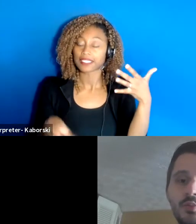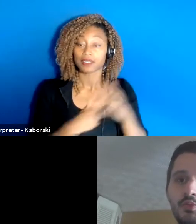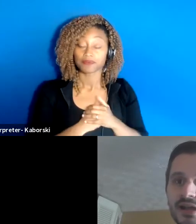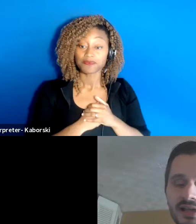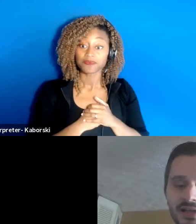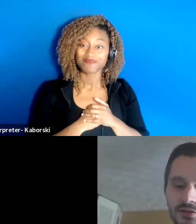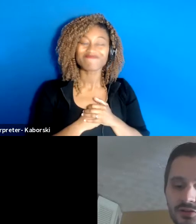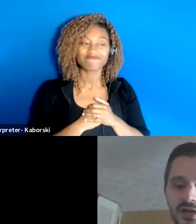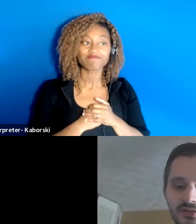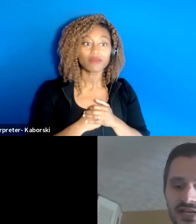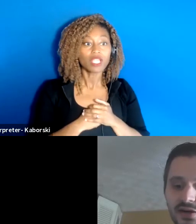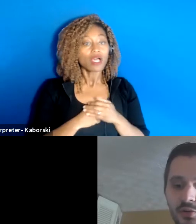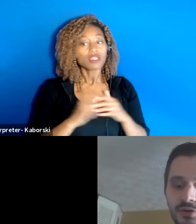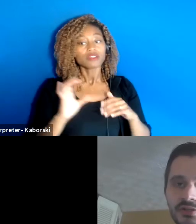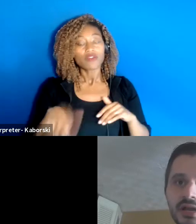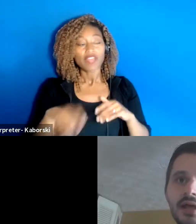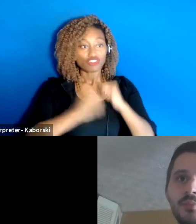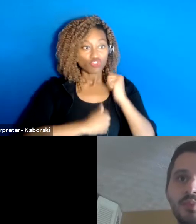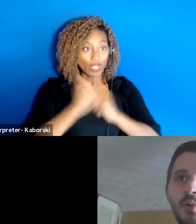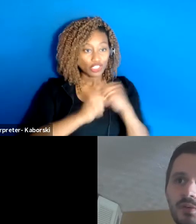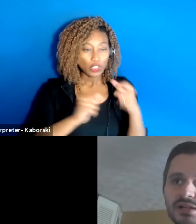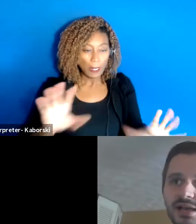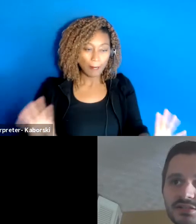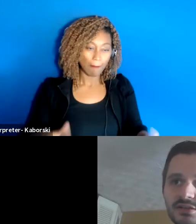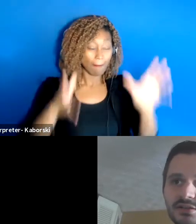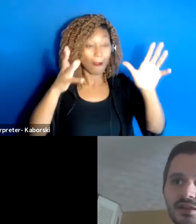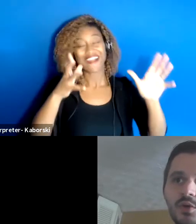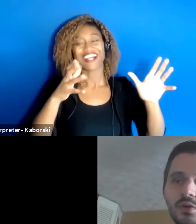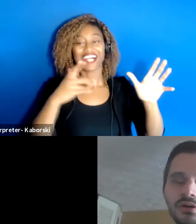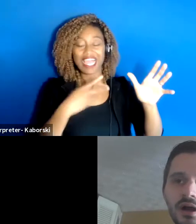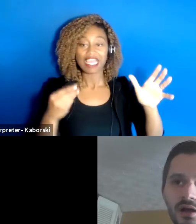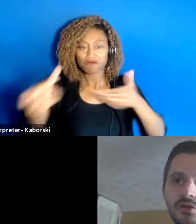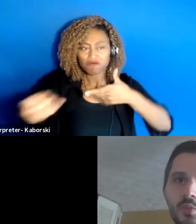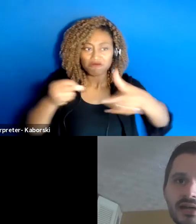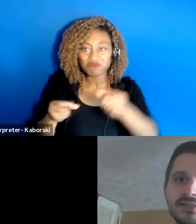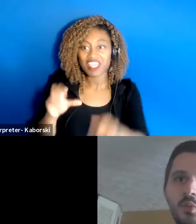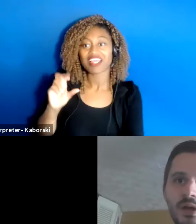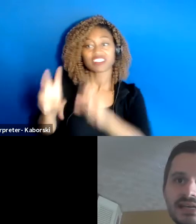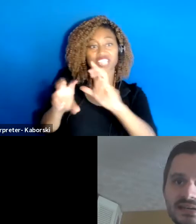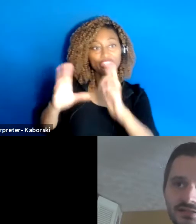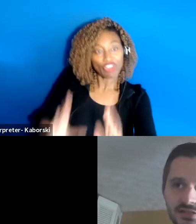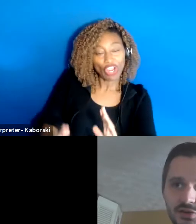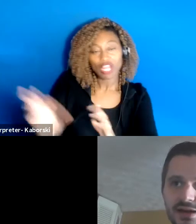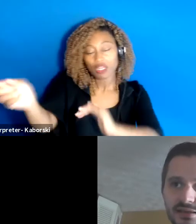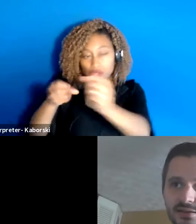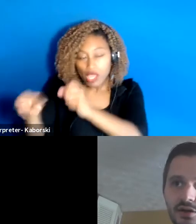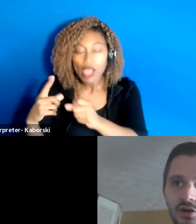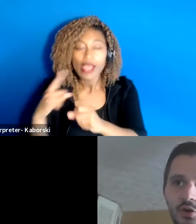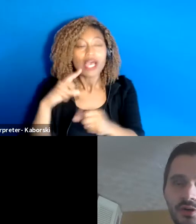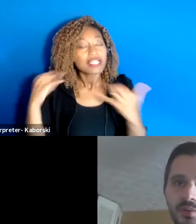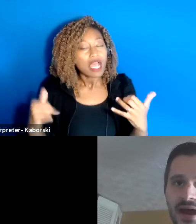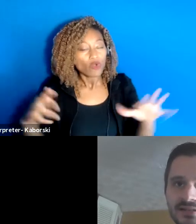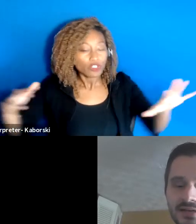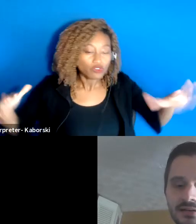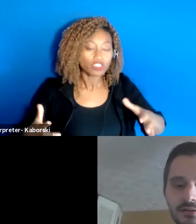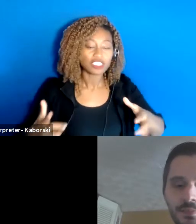internally, bringing in those other stakeholders. But we realized that there were other ways that we needed to strengthen our